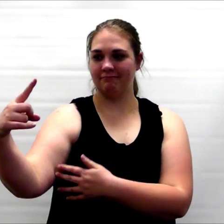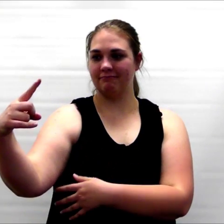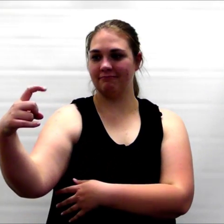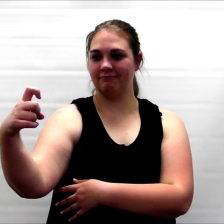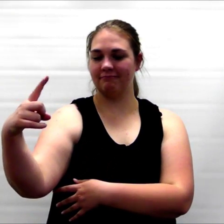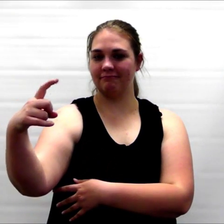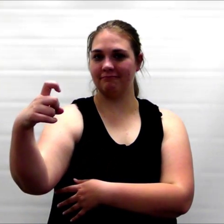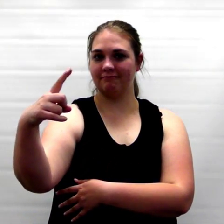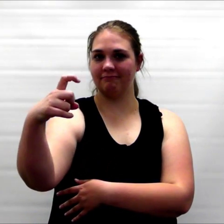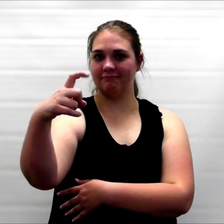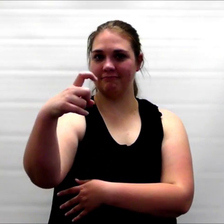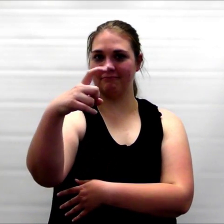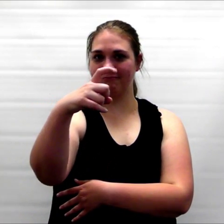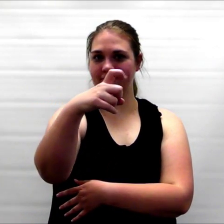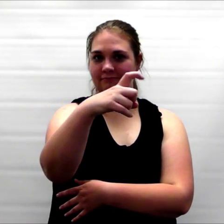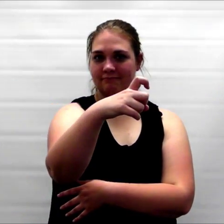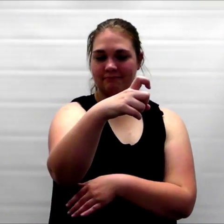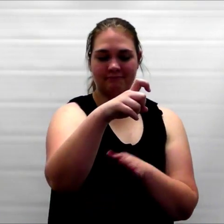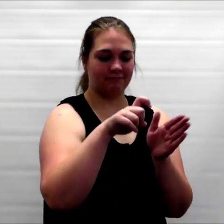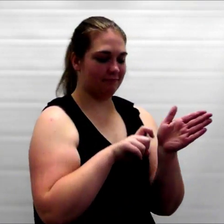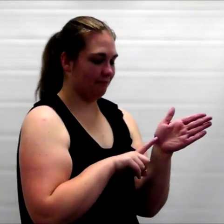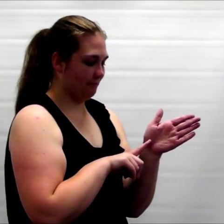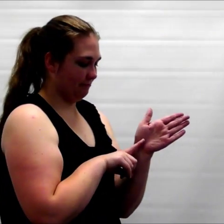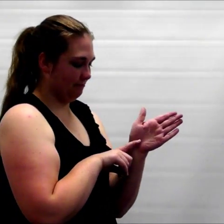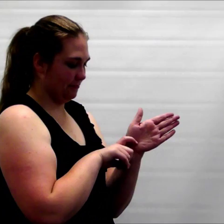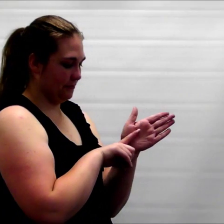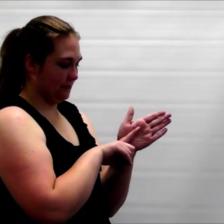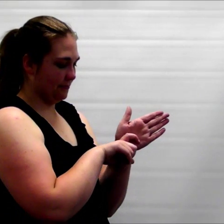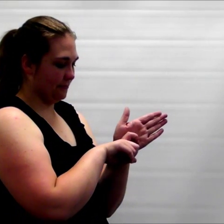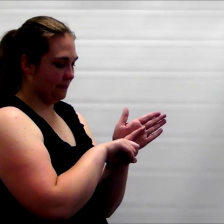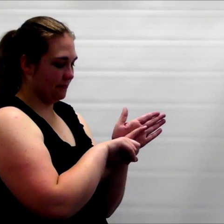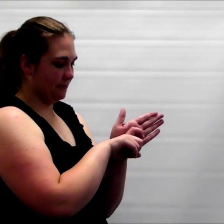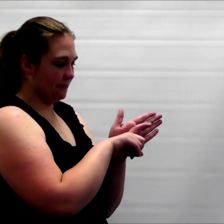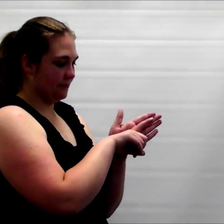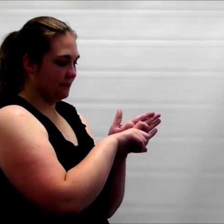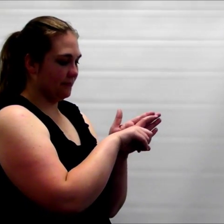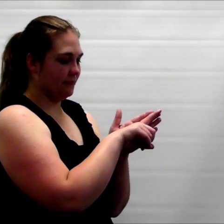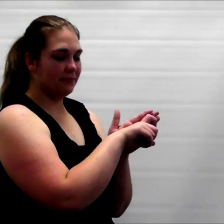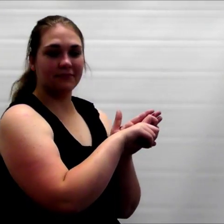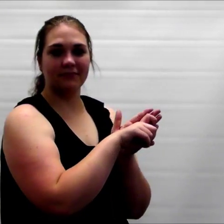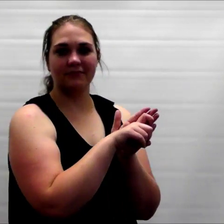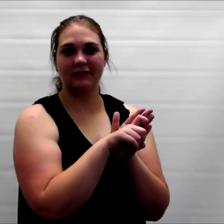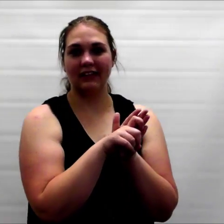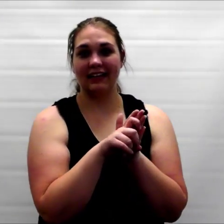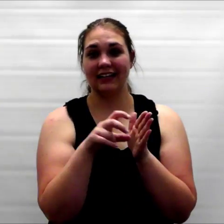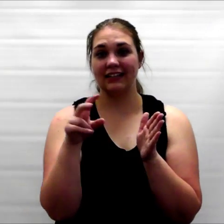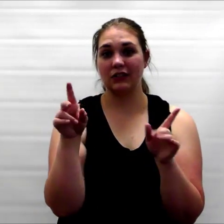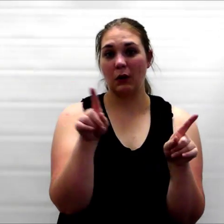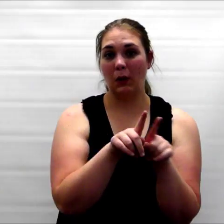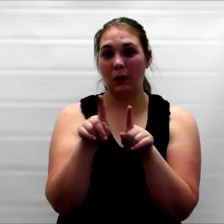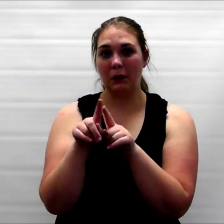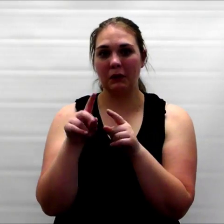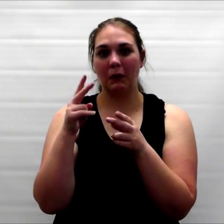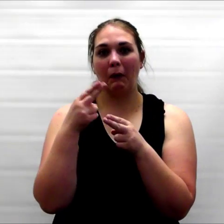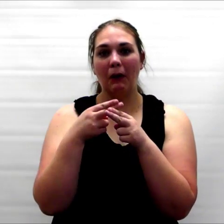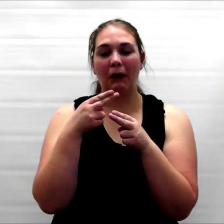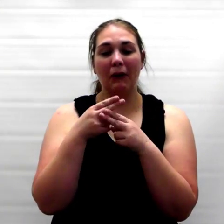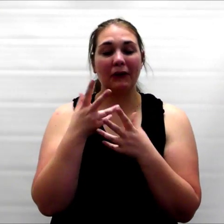You kind of wiggle your finger and you move it forward on your palm. It's also the